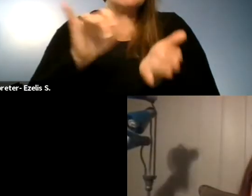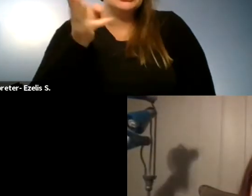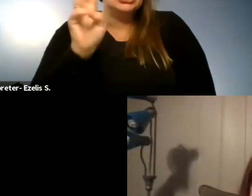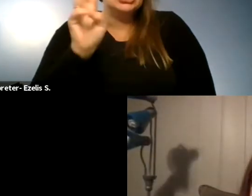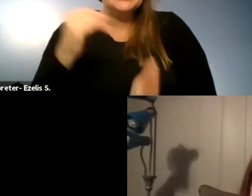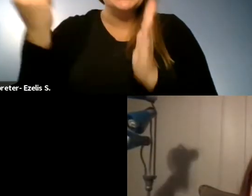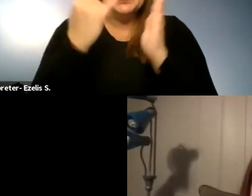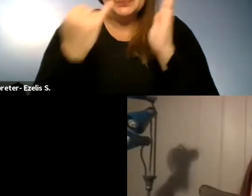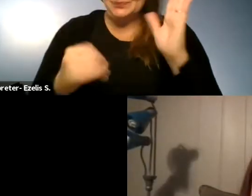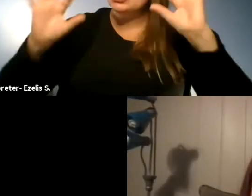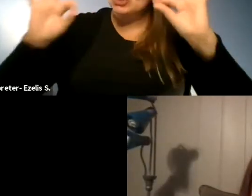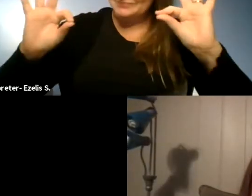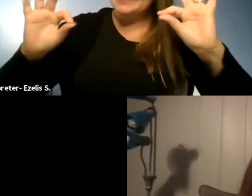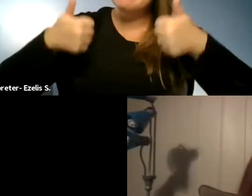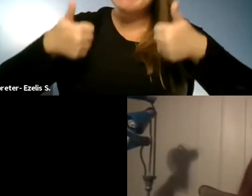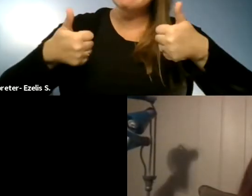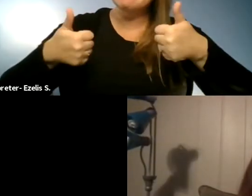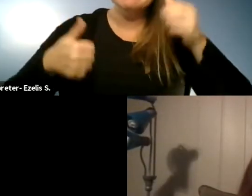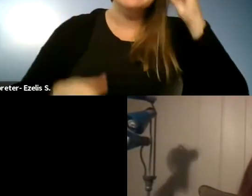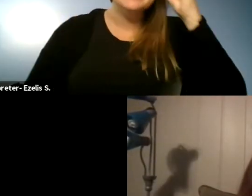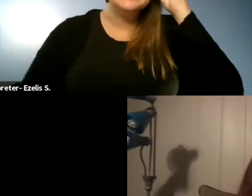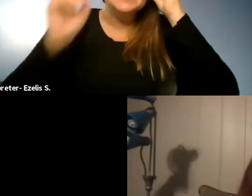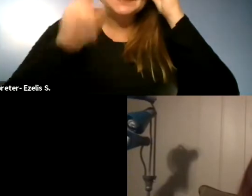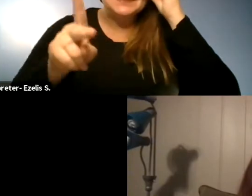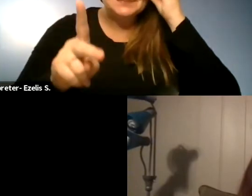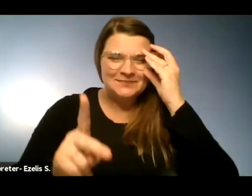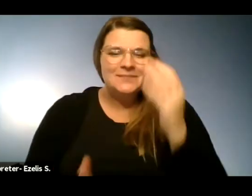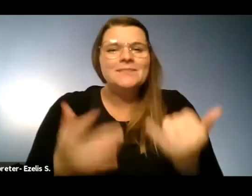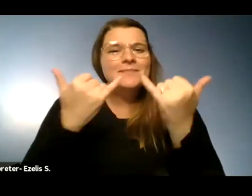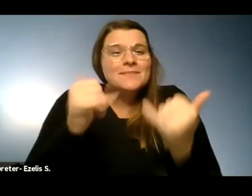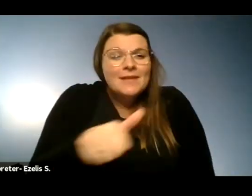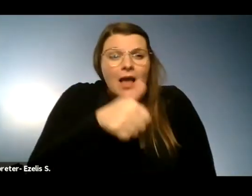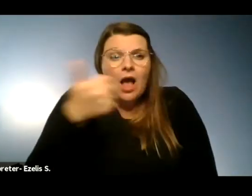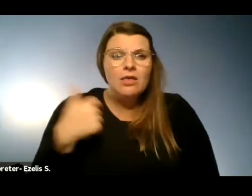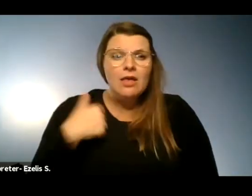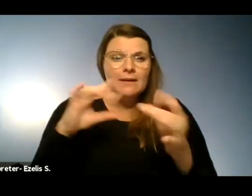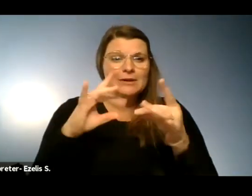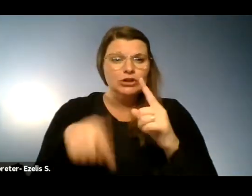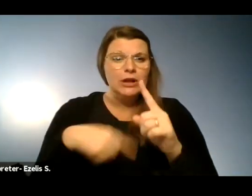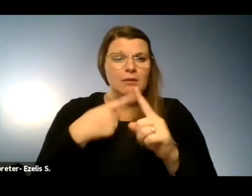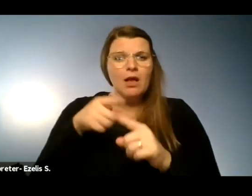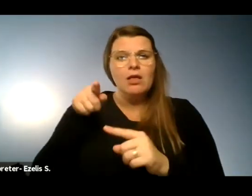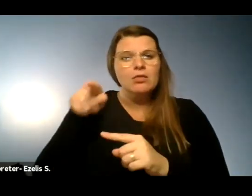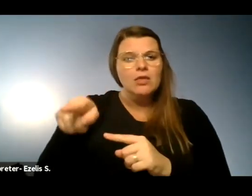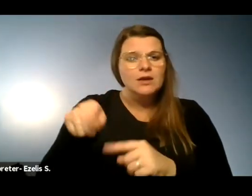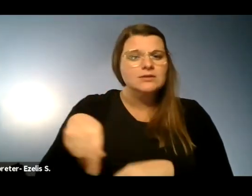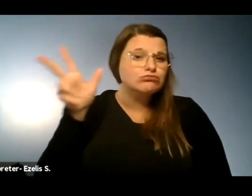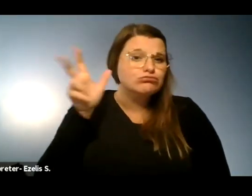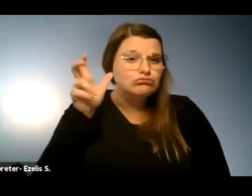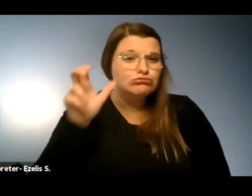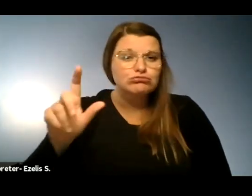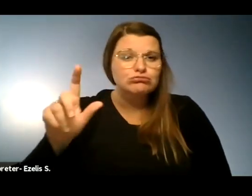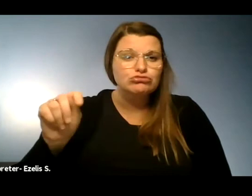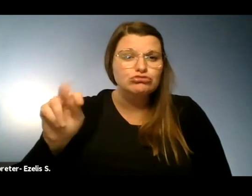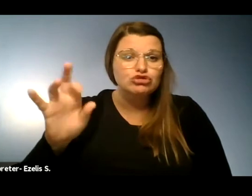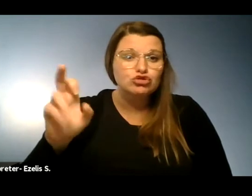illustrated by Gildas Chatal. Okay. Now, the other thing I would mention about this audio track is that